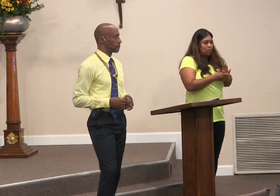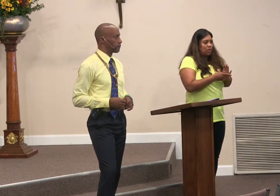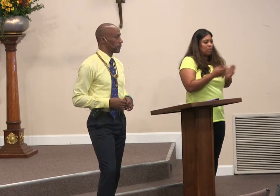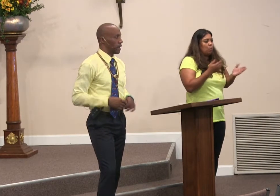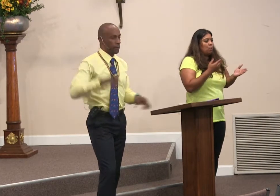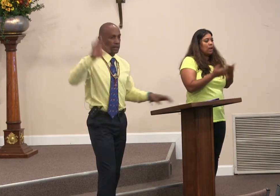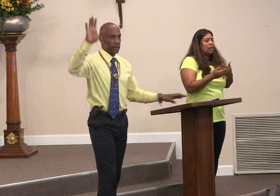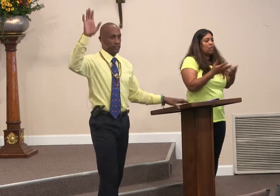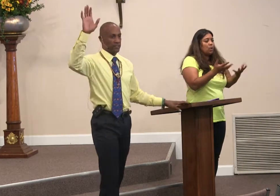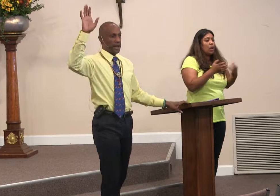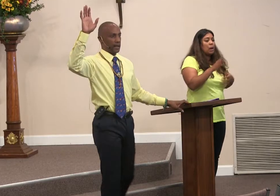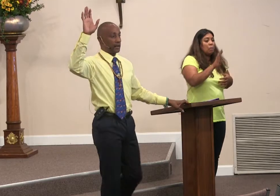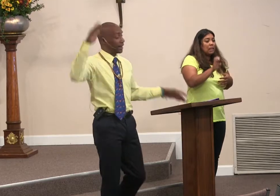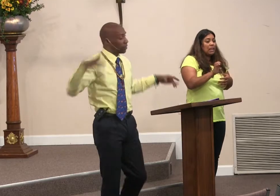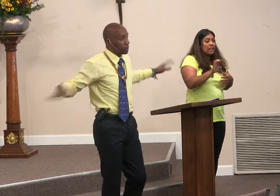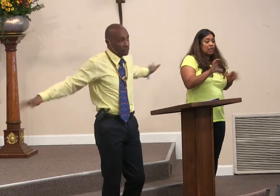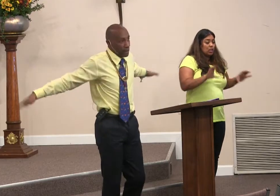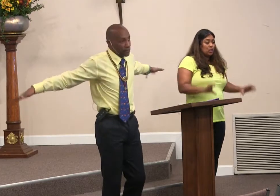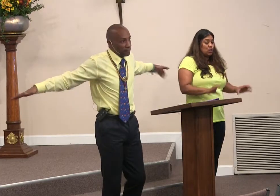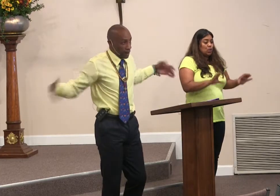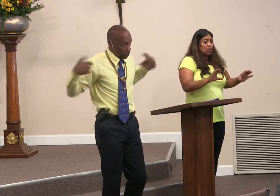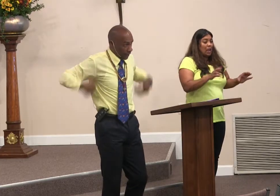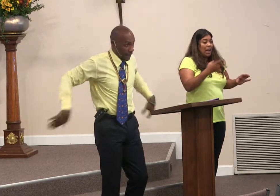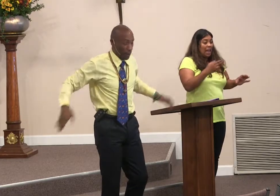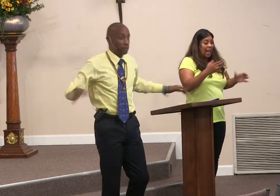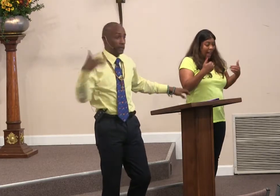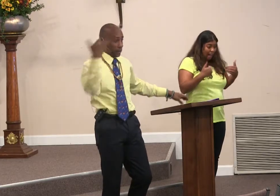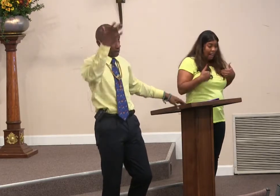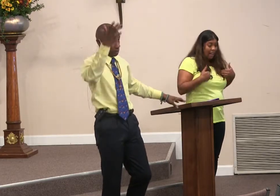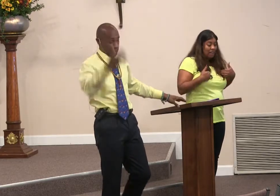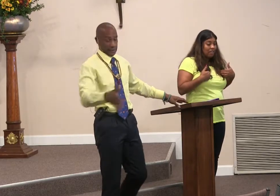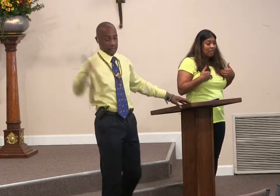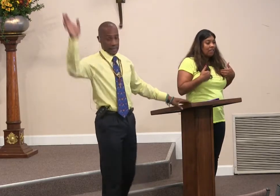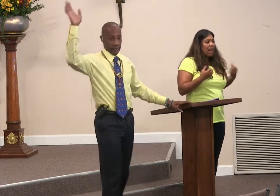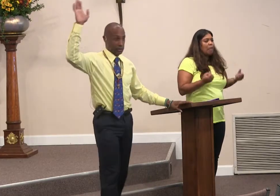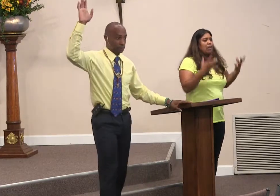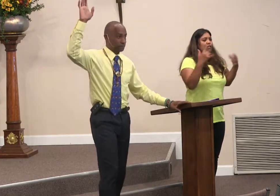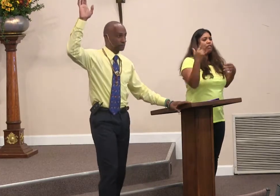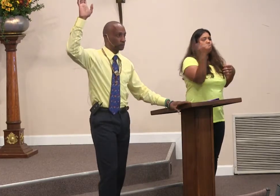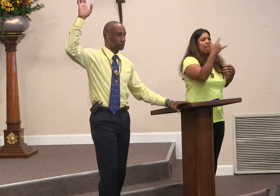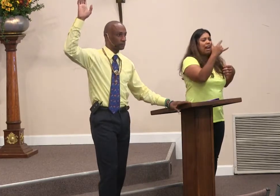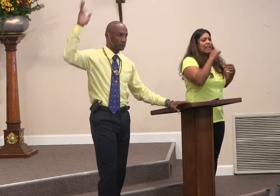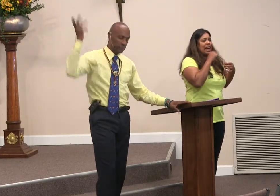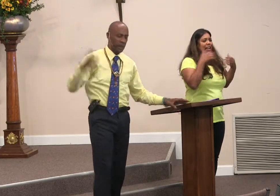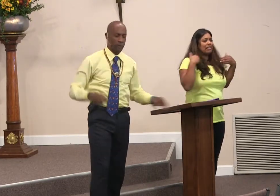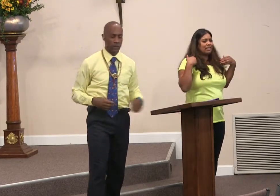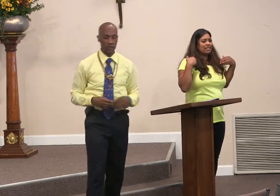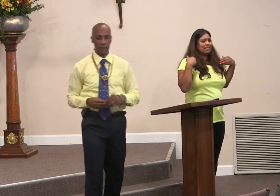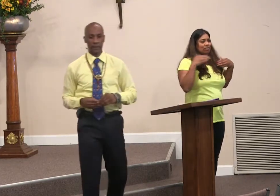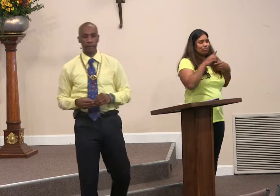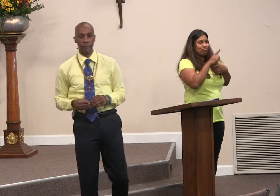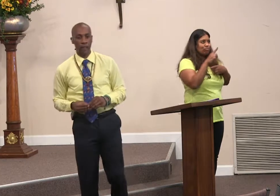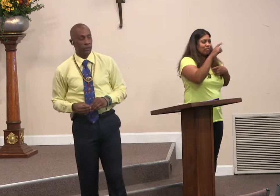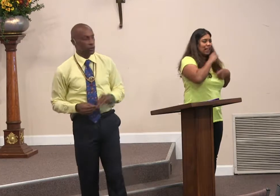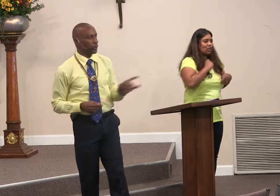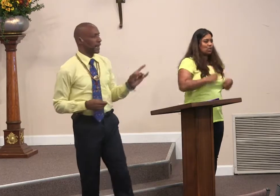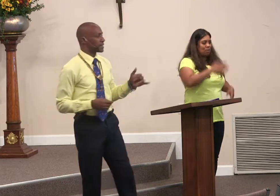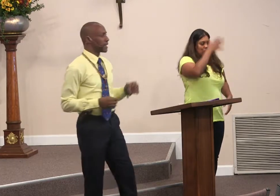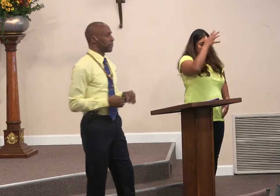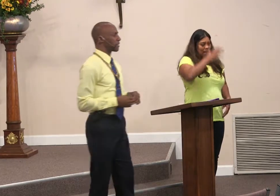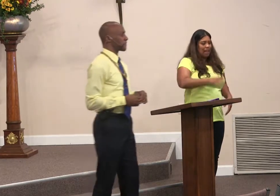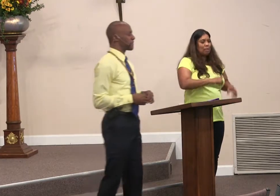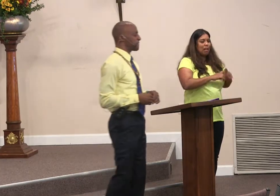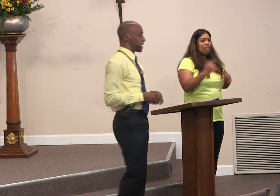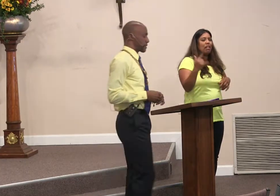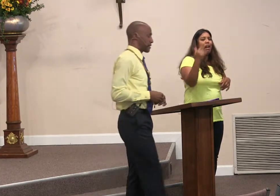that. How many in here fly? And I don't mean flap, flap, flap, or a cape. I mean get on a plane and fly. Okay, almost everybody. Do you